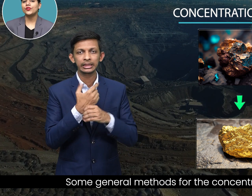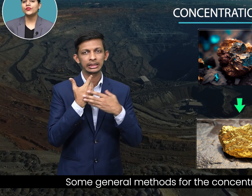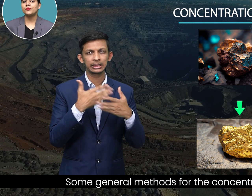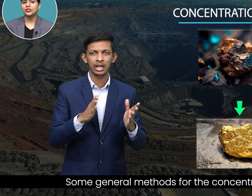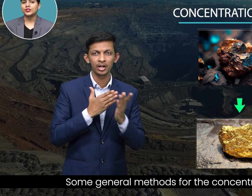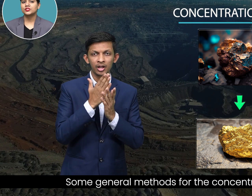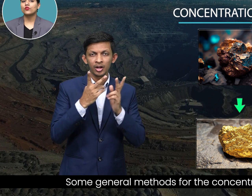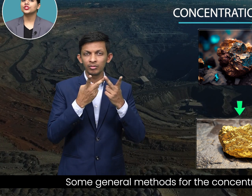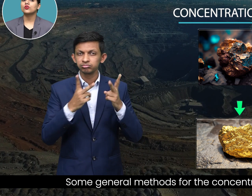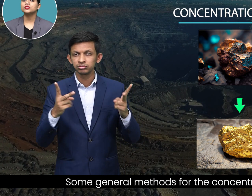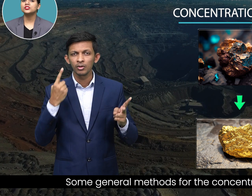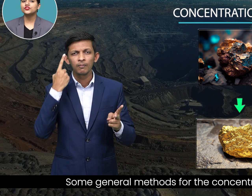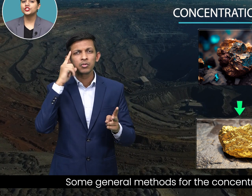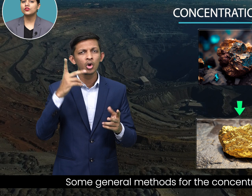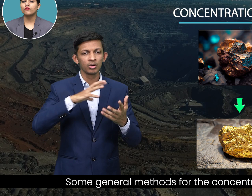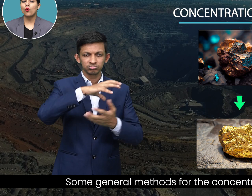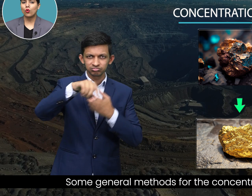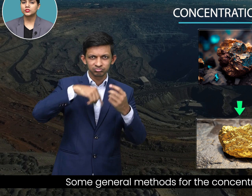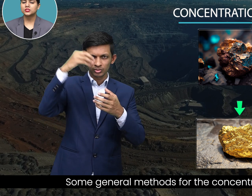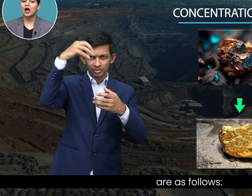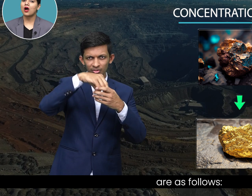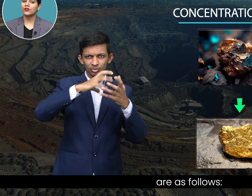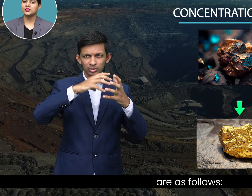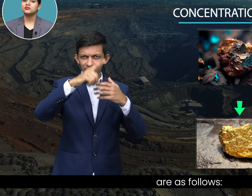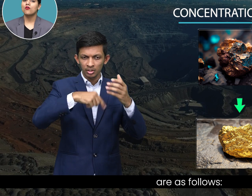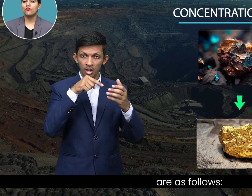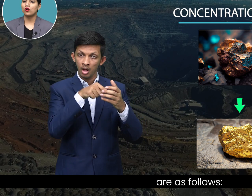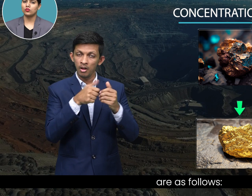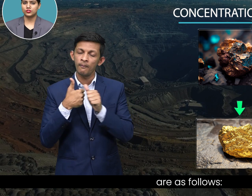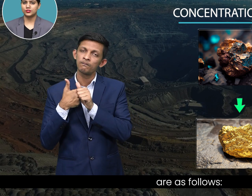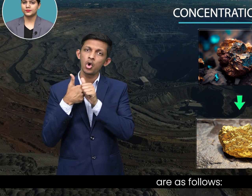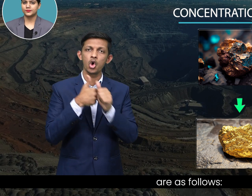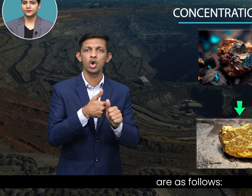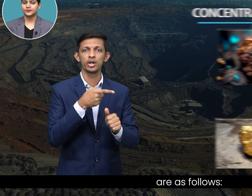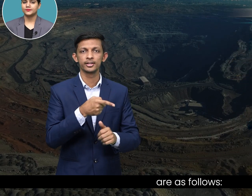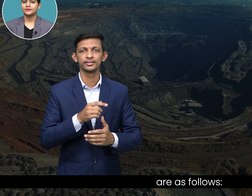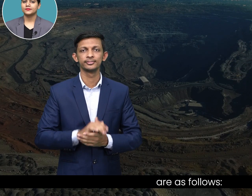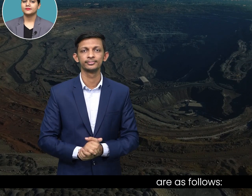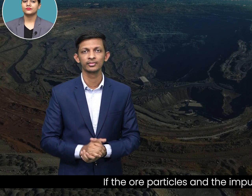Some general methods for the concentration of ores are as follows.